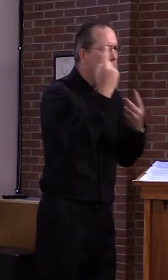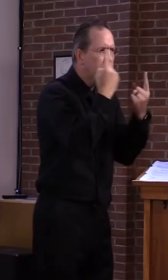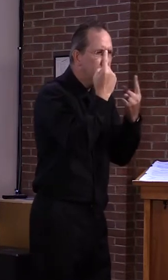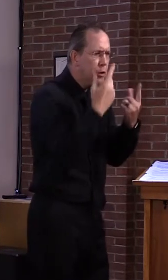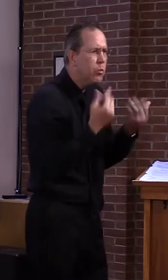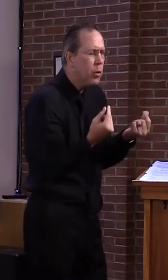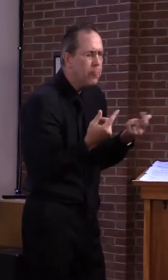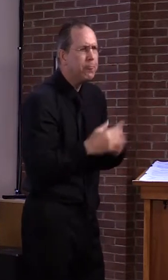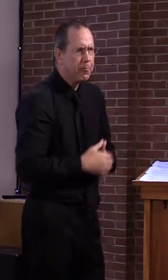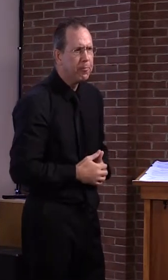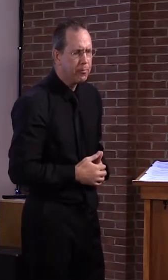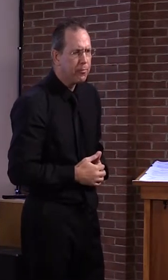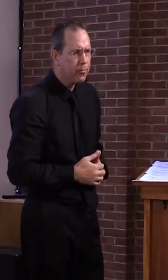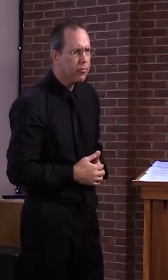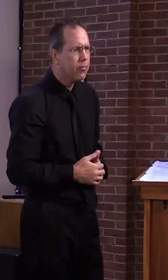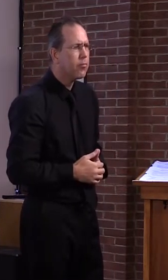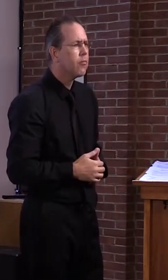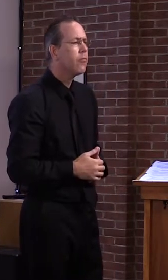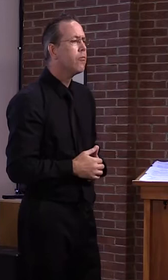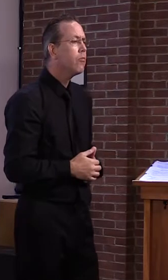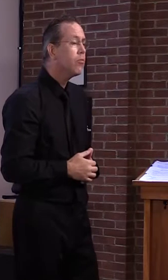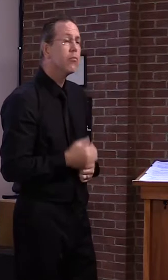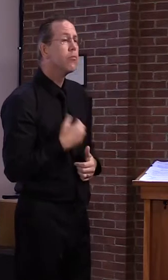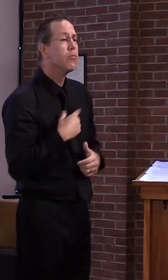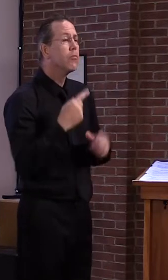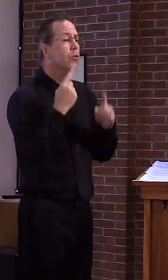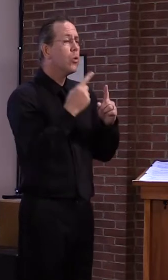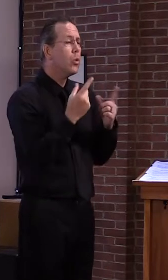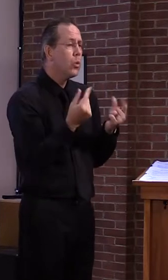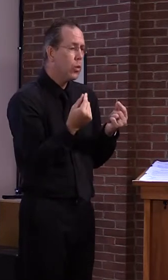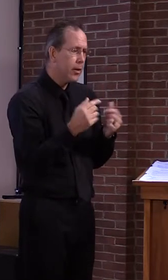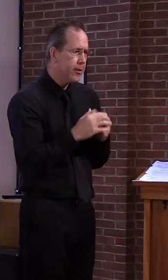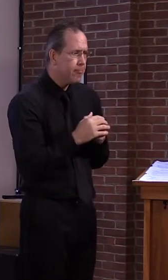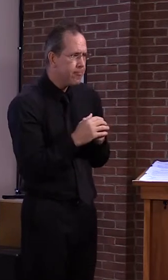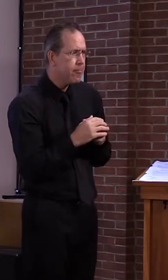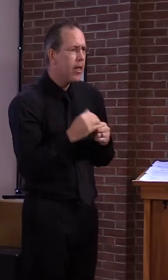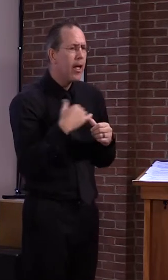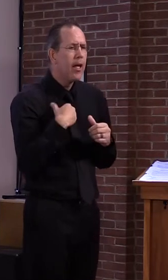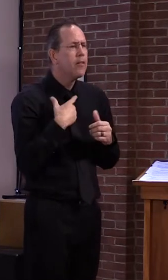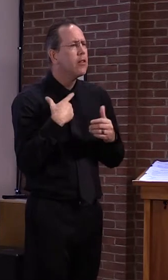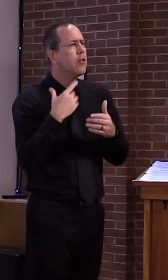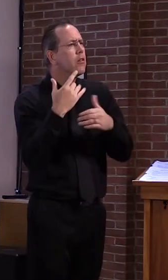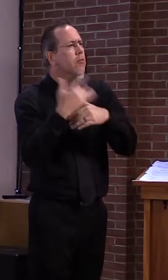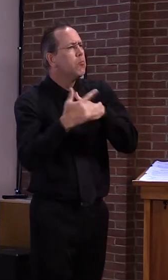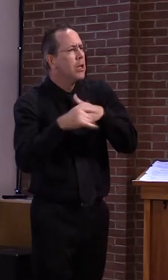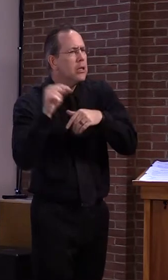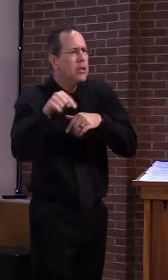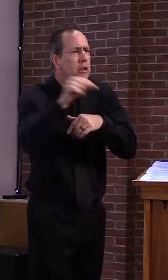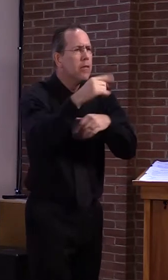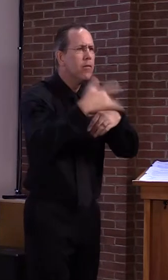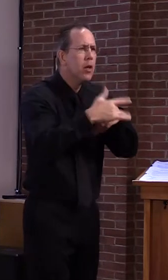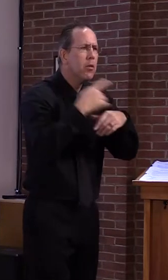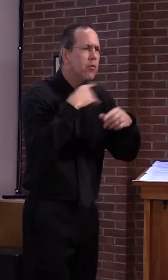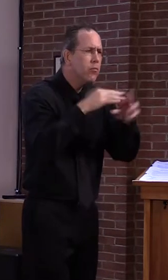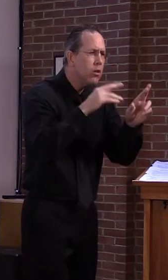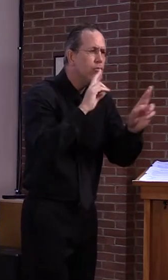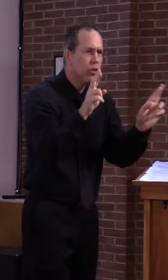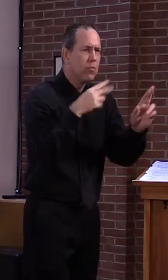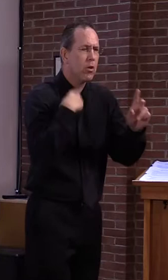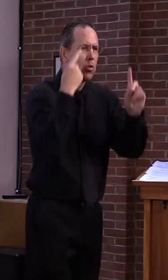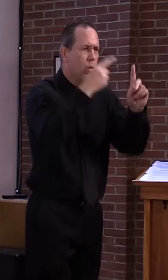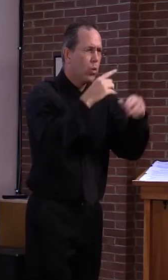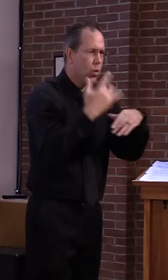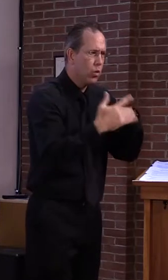meet the goal of meeting the 7,000 slots, Vermont After School, along with DCF, has done